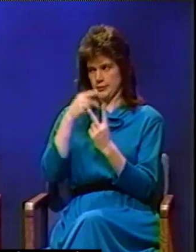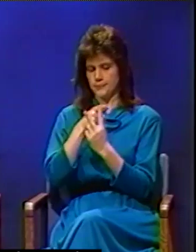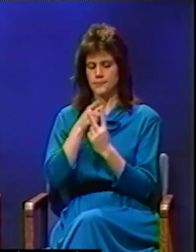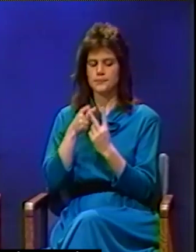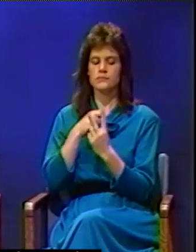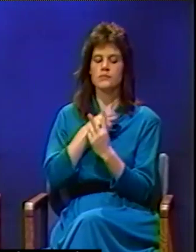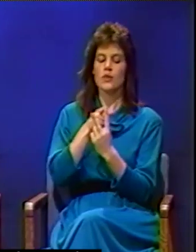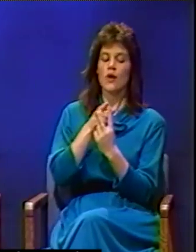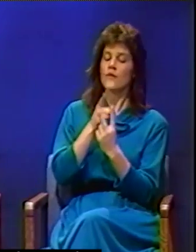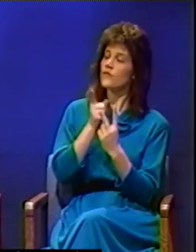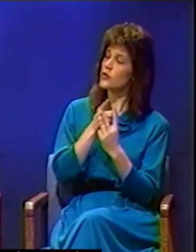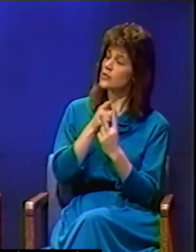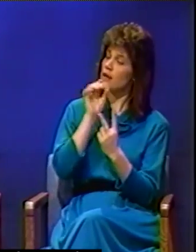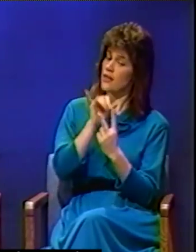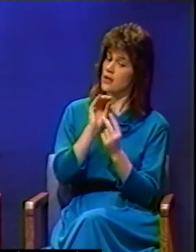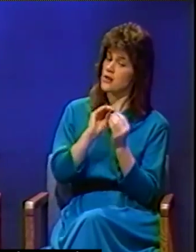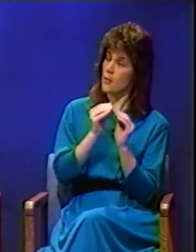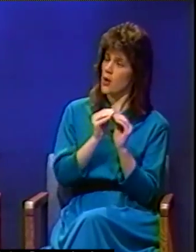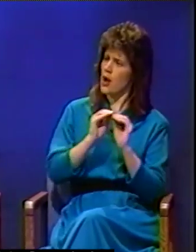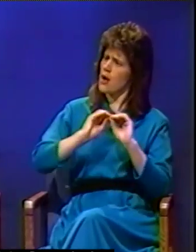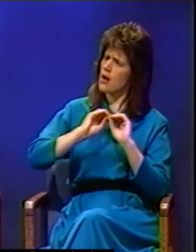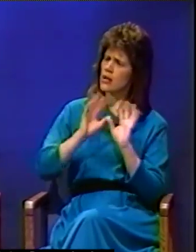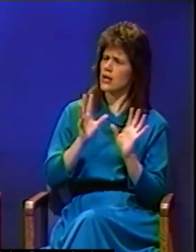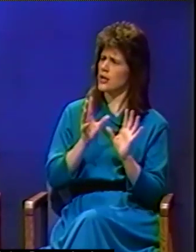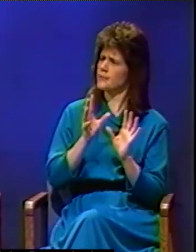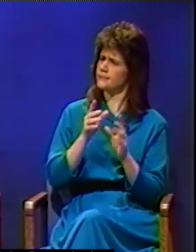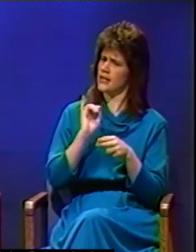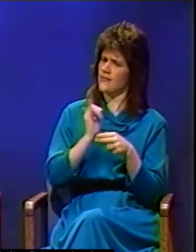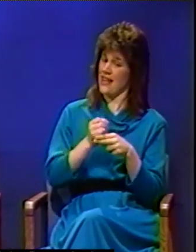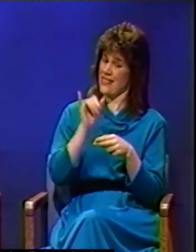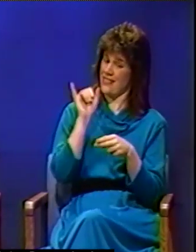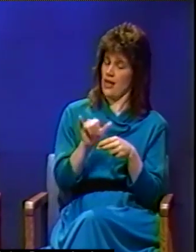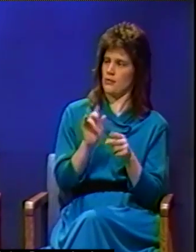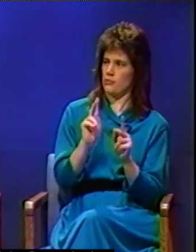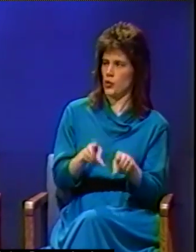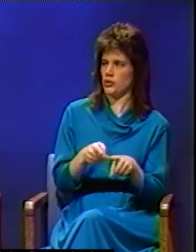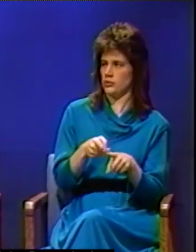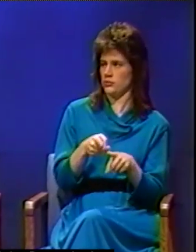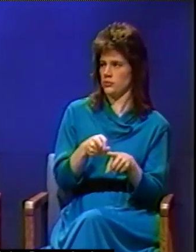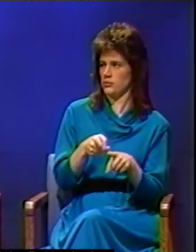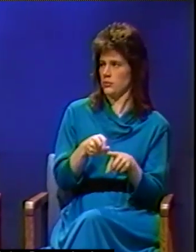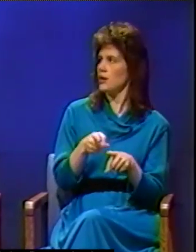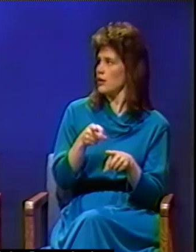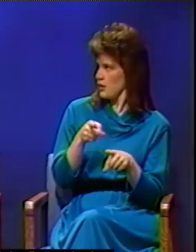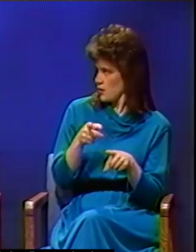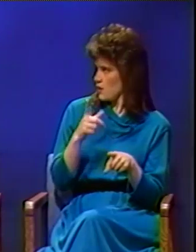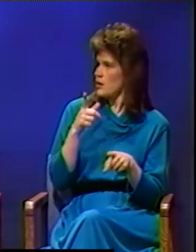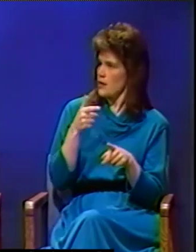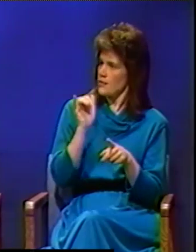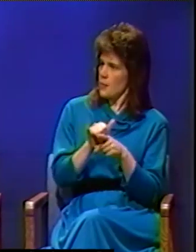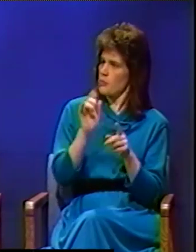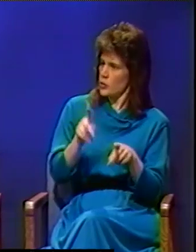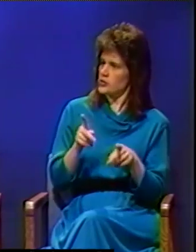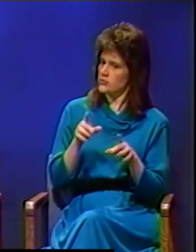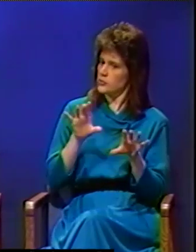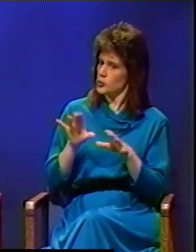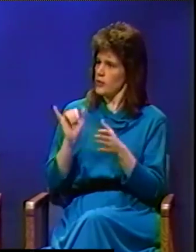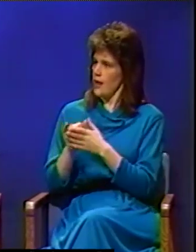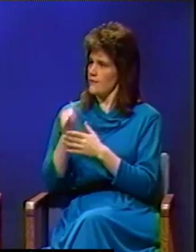One, that number would clearly identify that individual as being the person who handled the call, so that if we had people in the